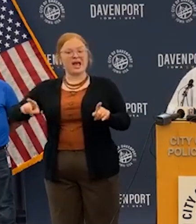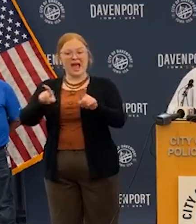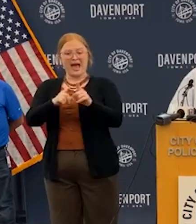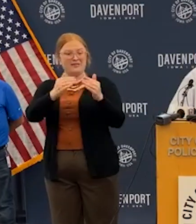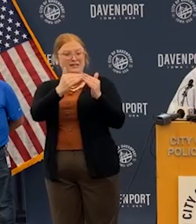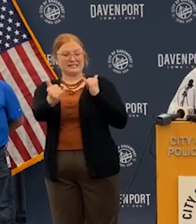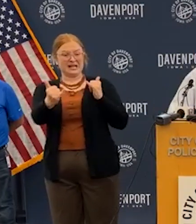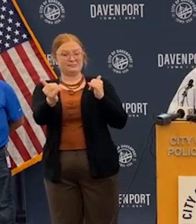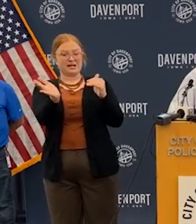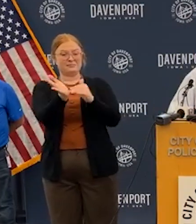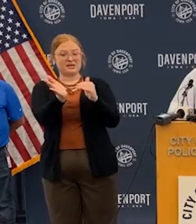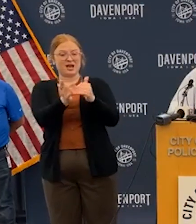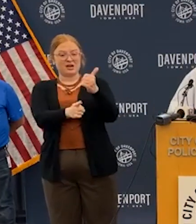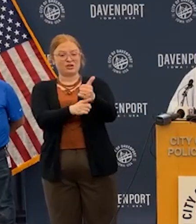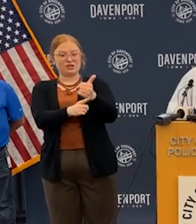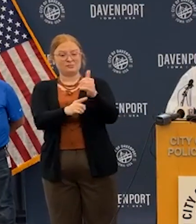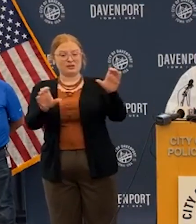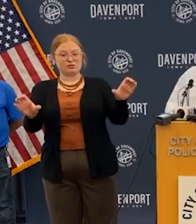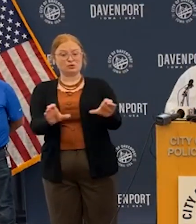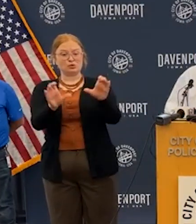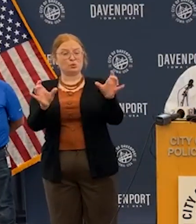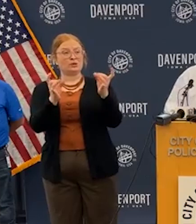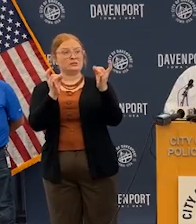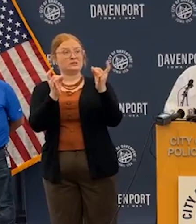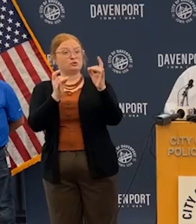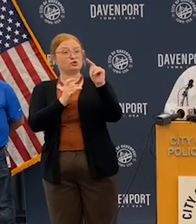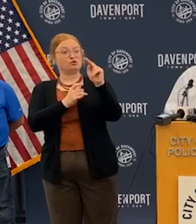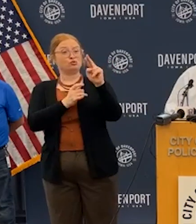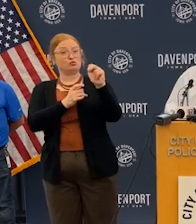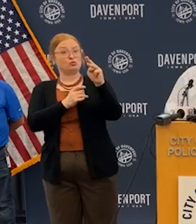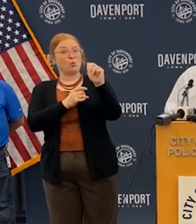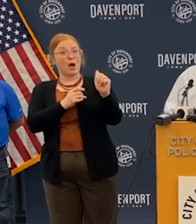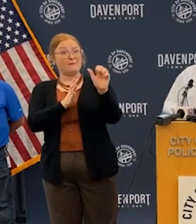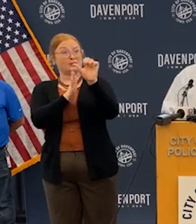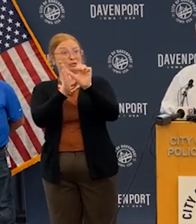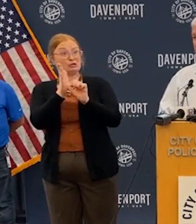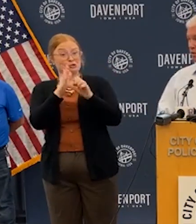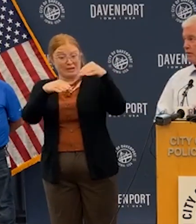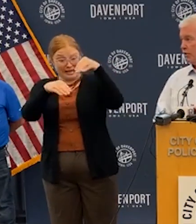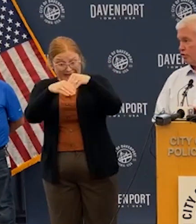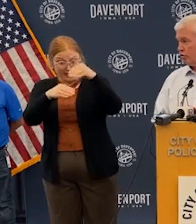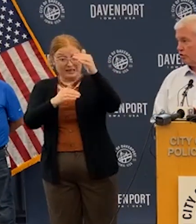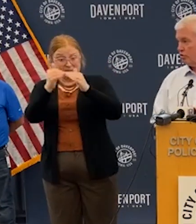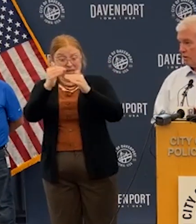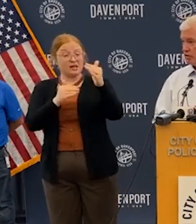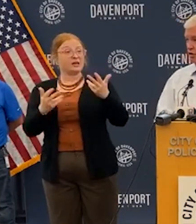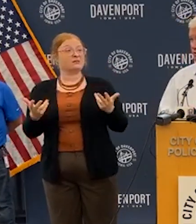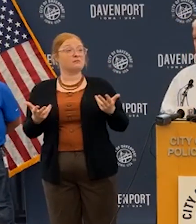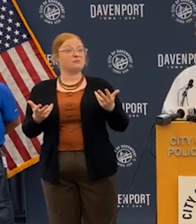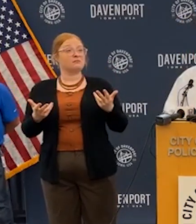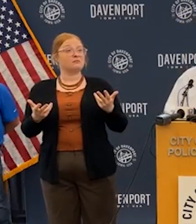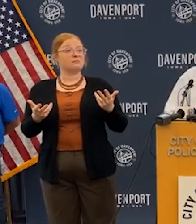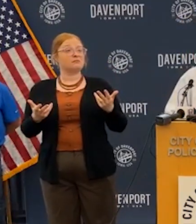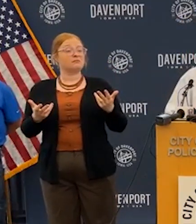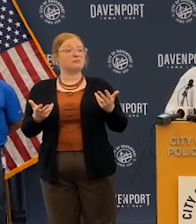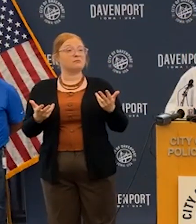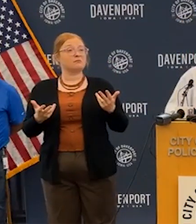inside that building. When some of the search and rescue folks are inside the, you know, some